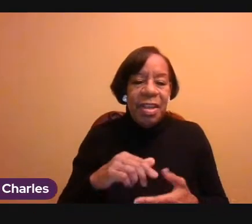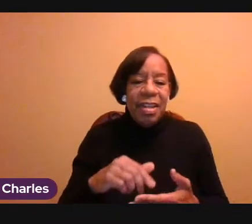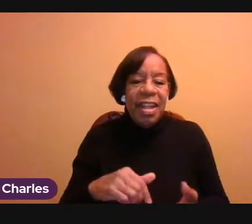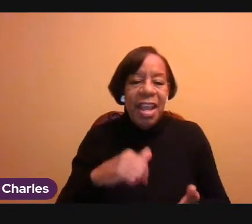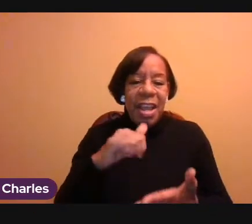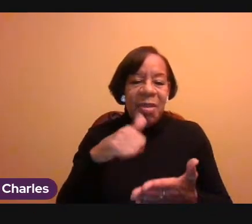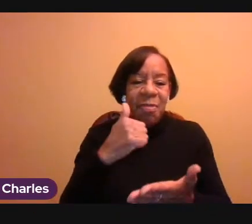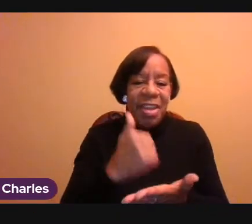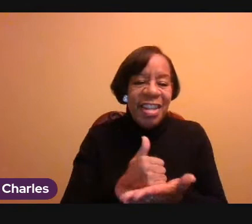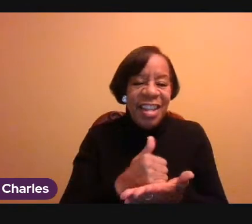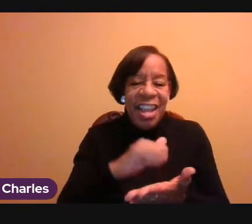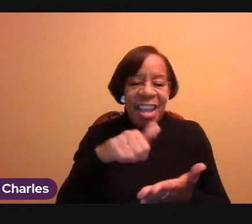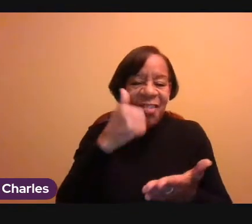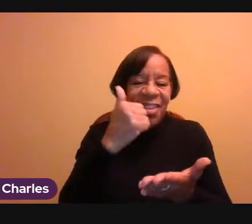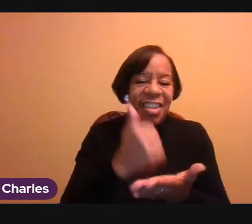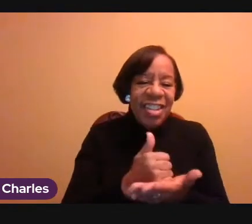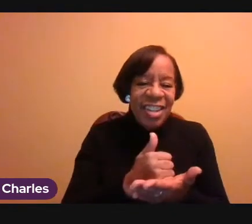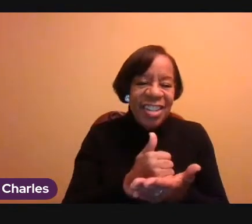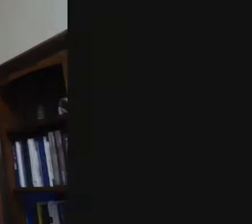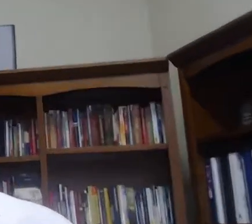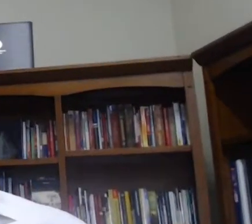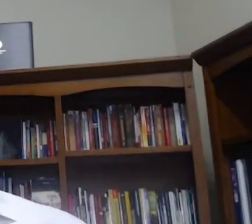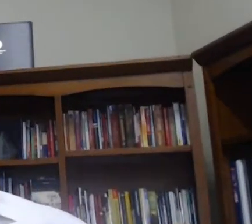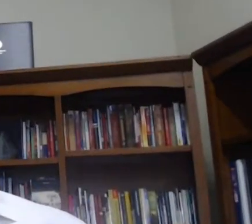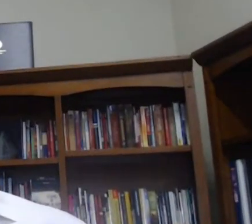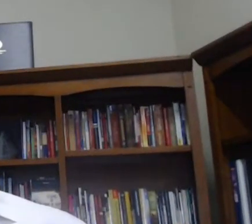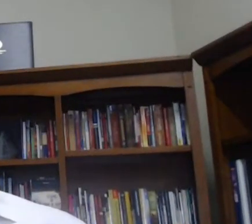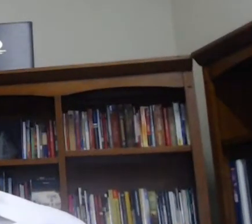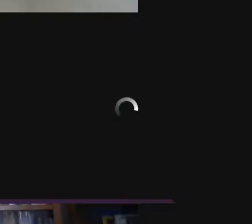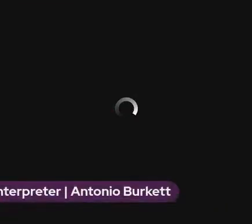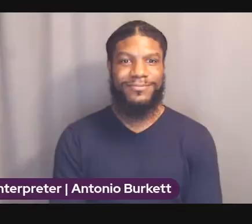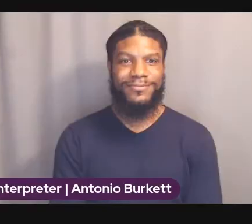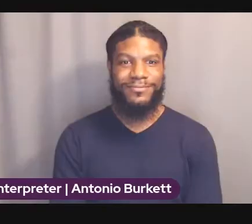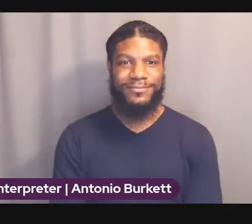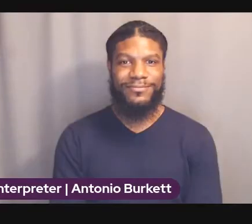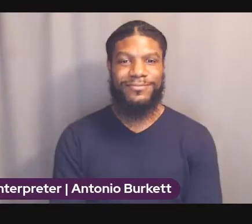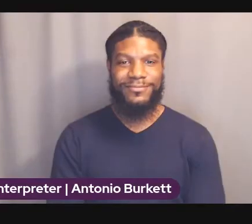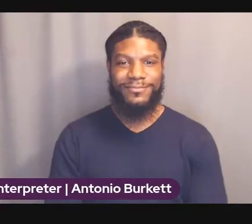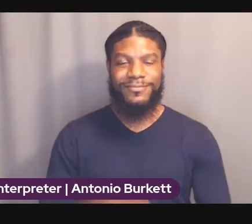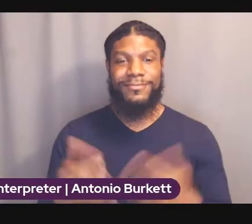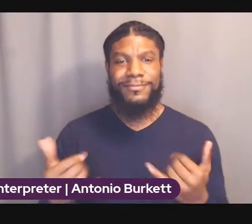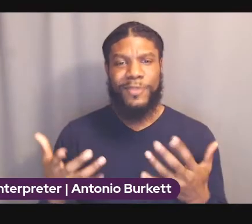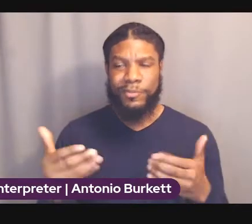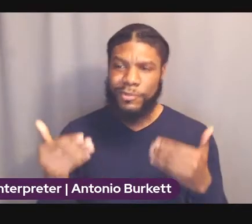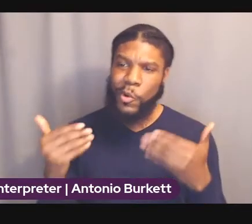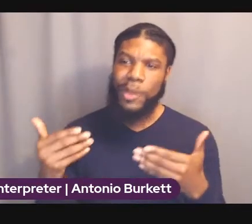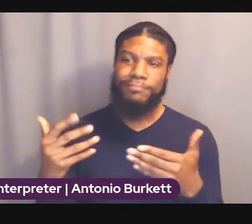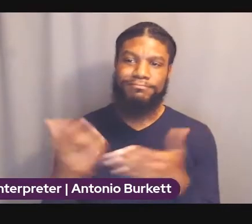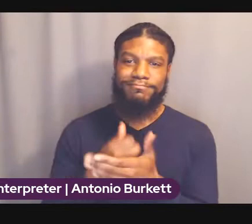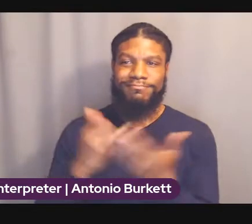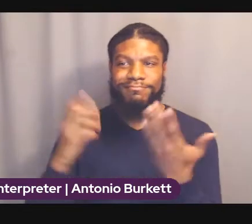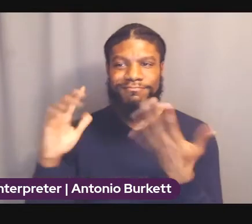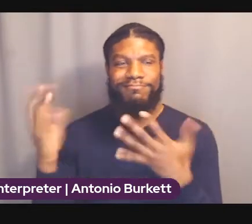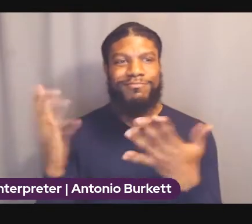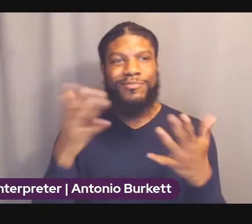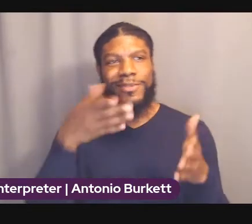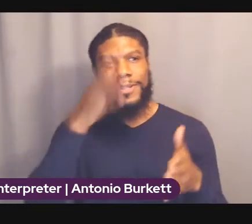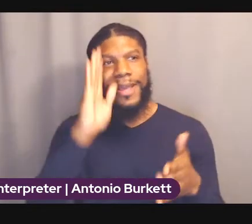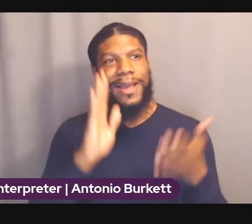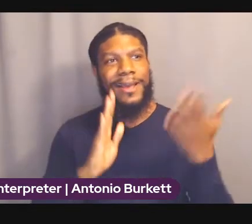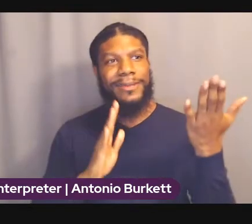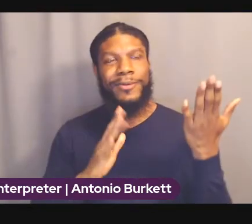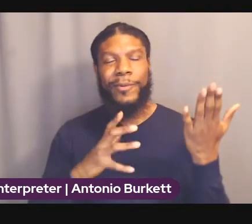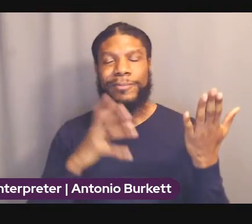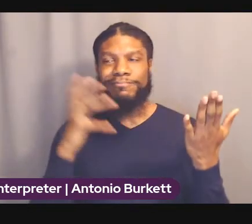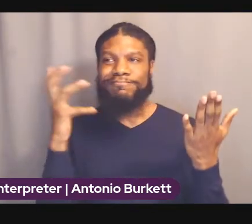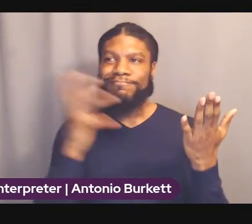Amen, amen, amen. Let's just give God a hand of praise. Let's just give God a hand of praise. We're so